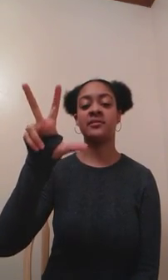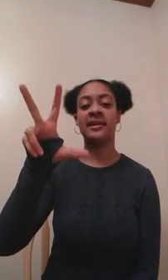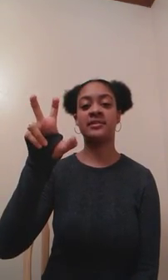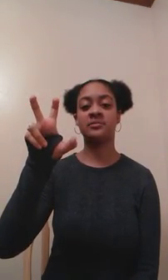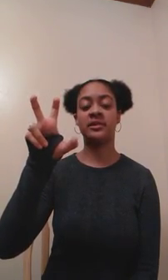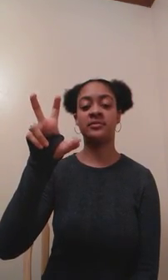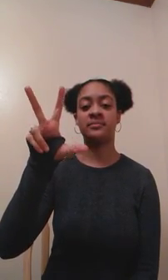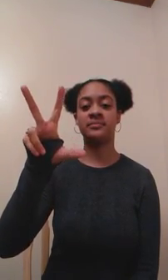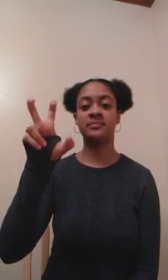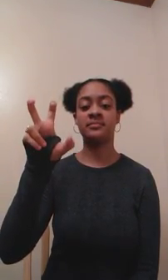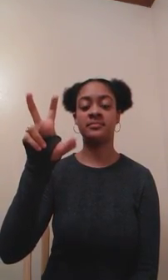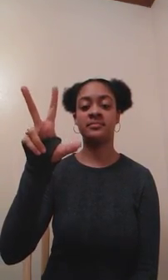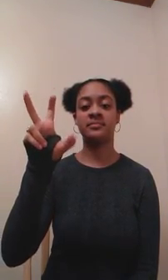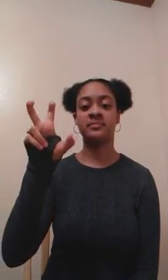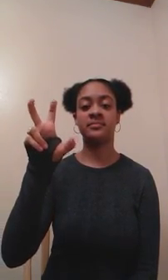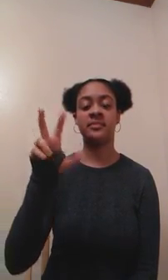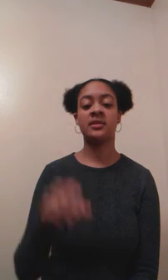correct as well.